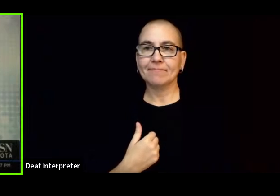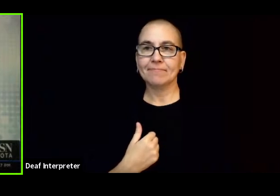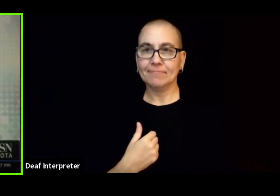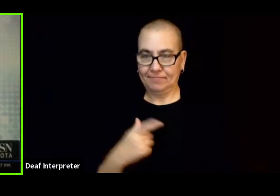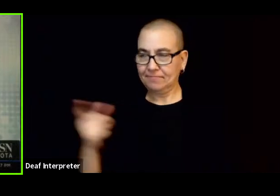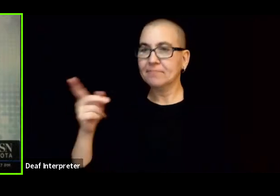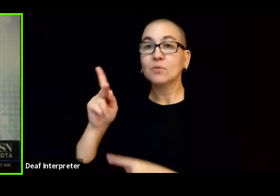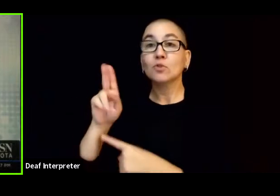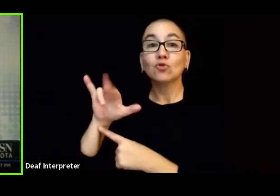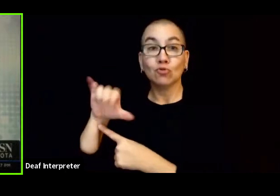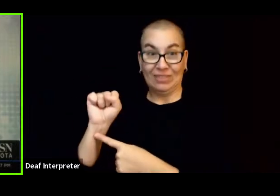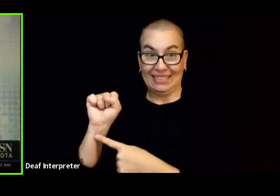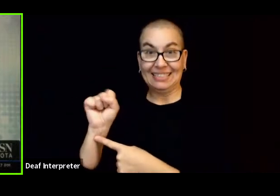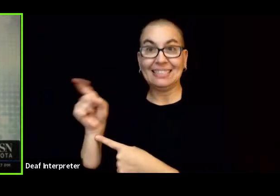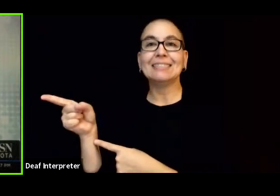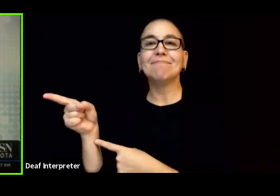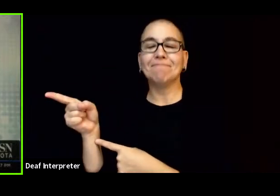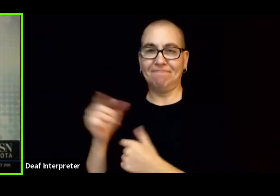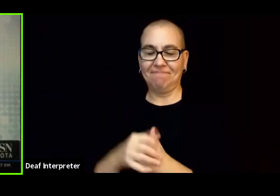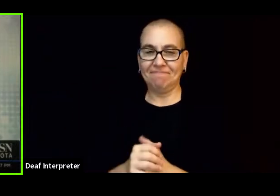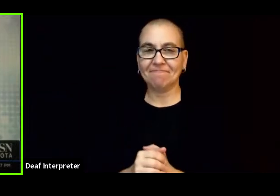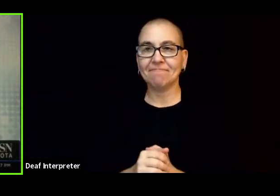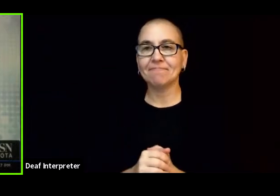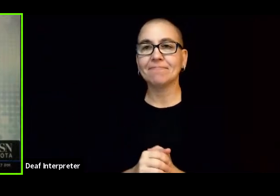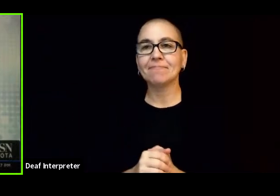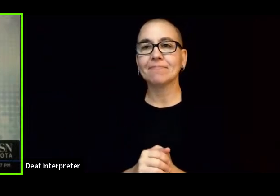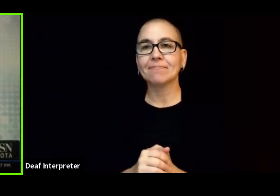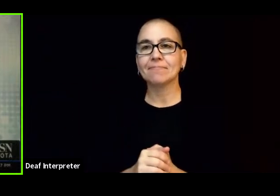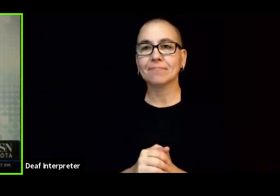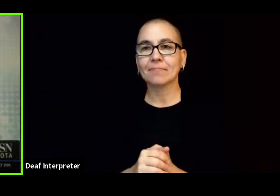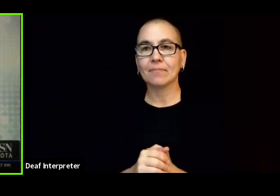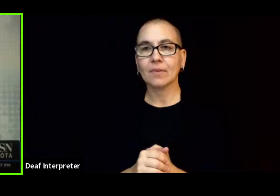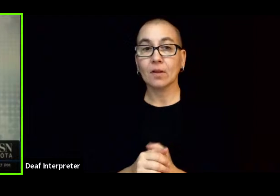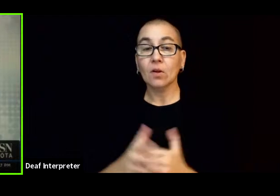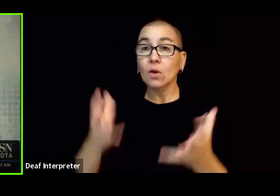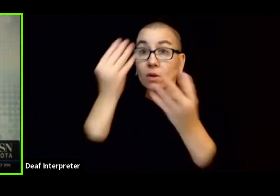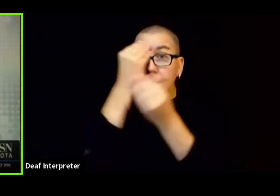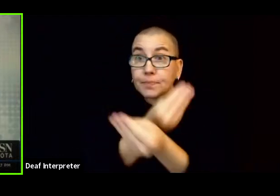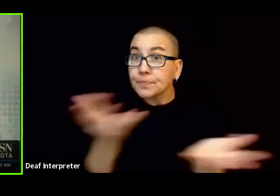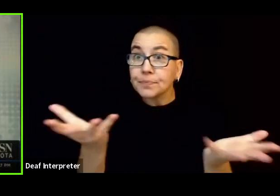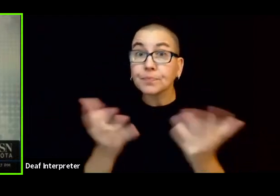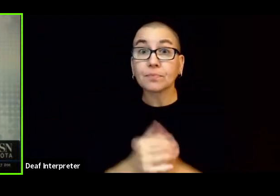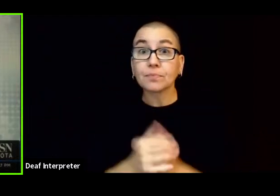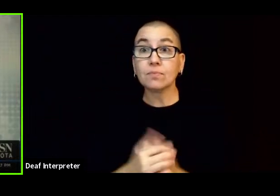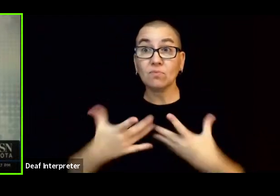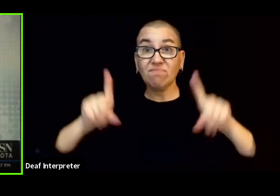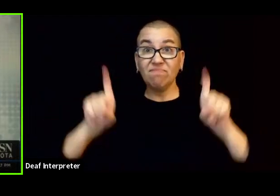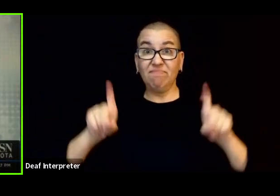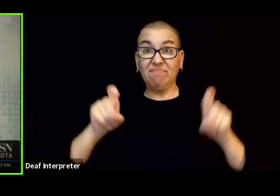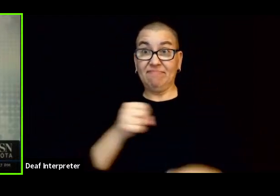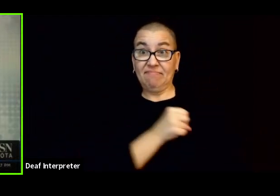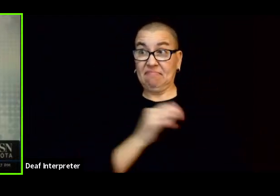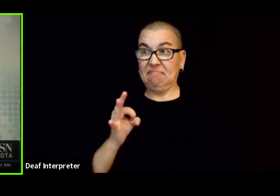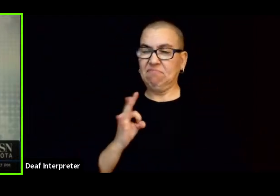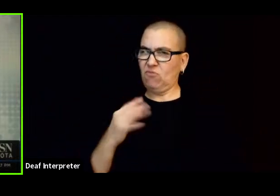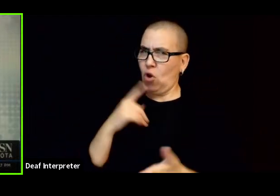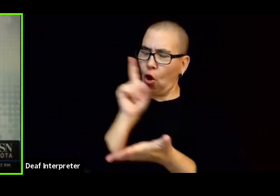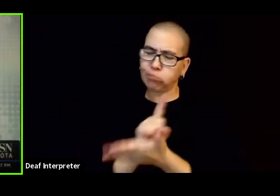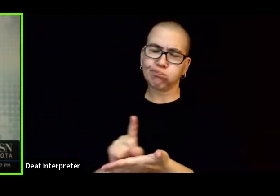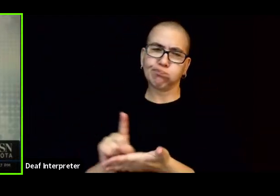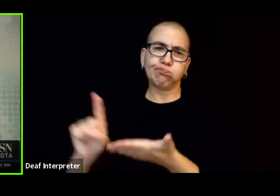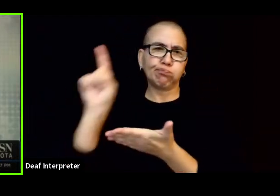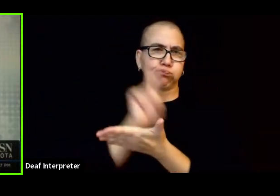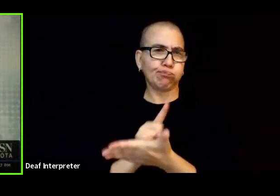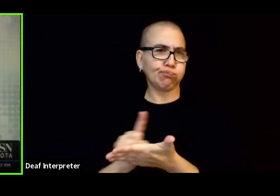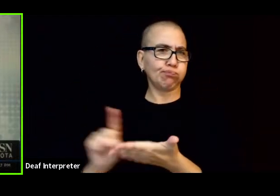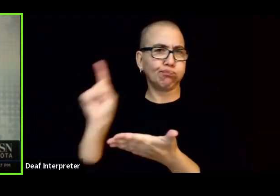spoken, we have been doing testing at Jones Harrison of our staff, staff weekly, and almost every week we have